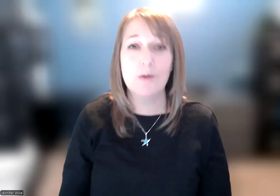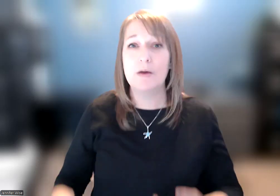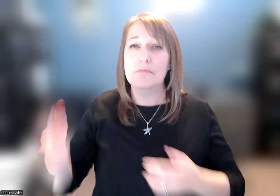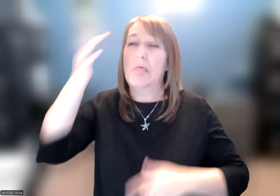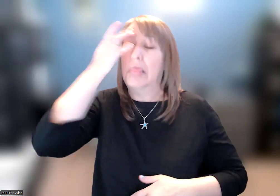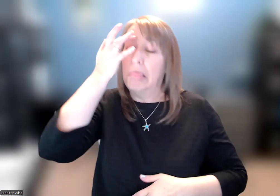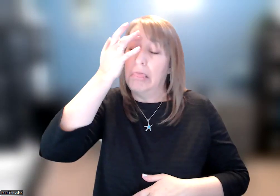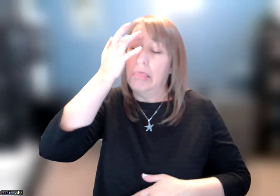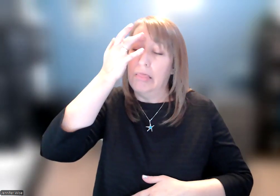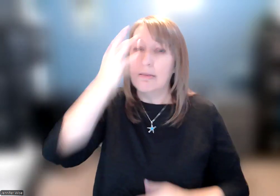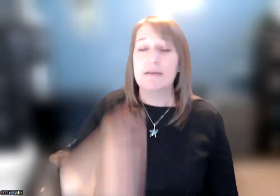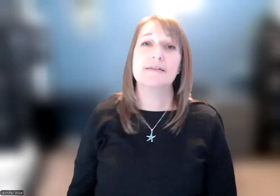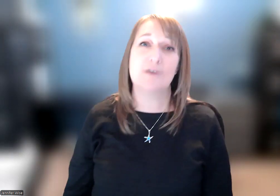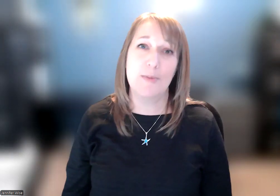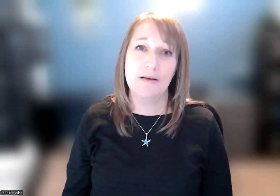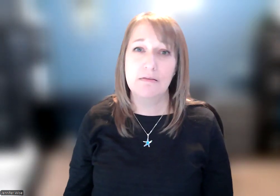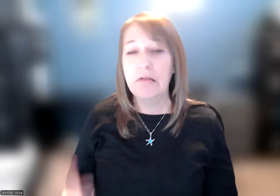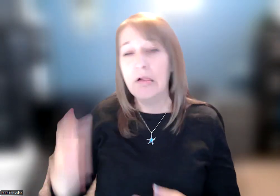but it's common.